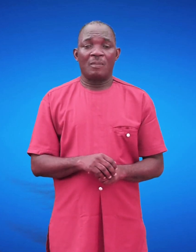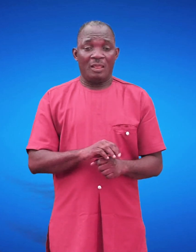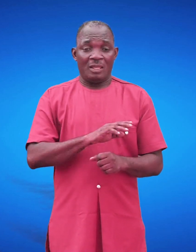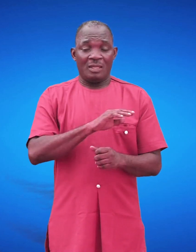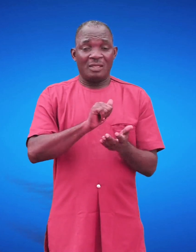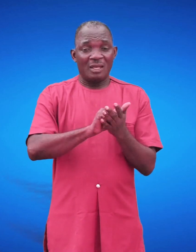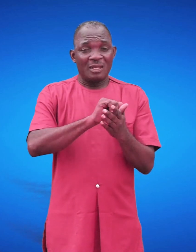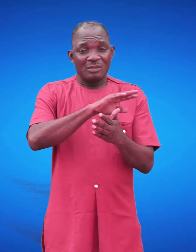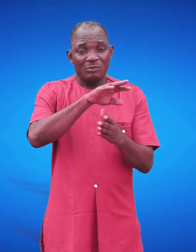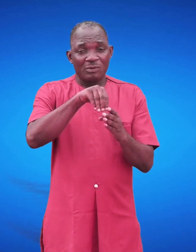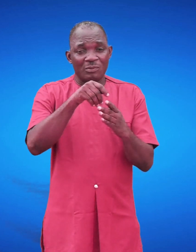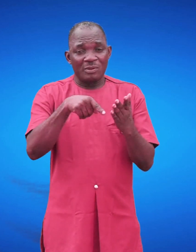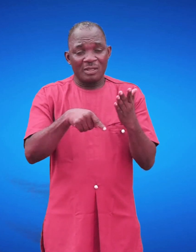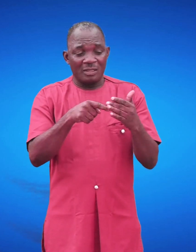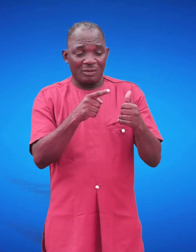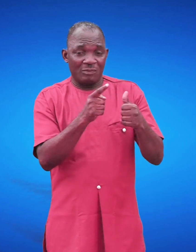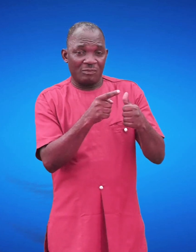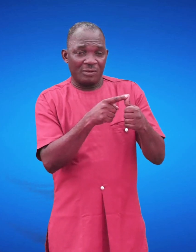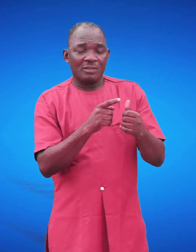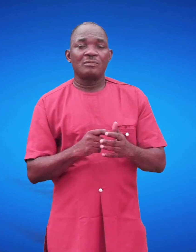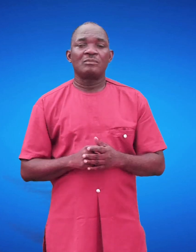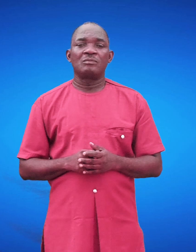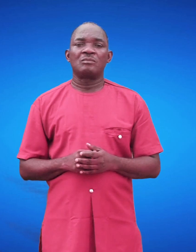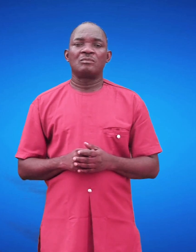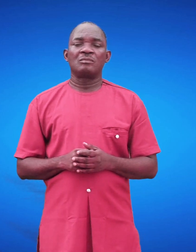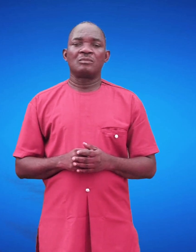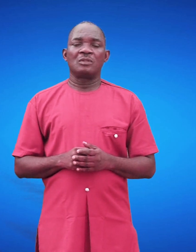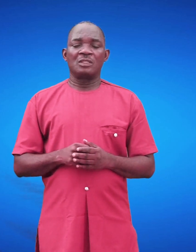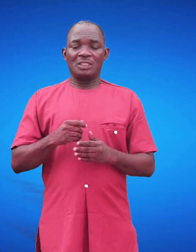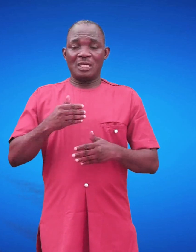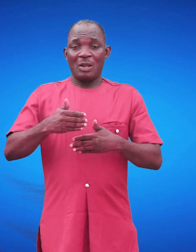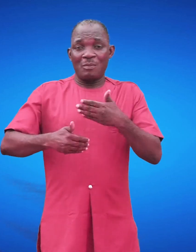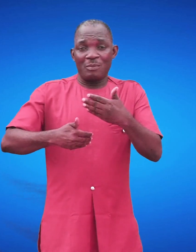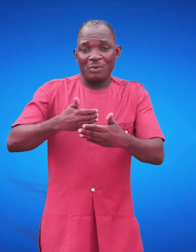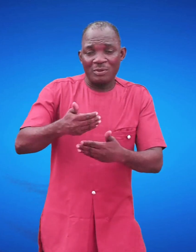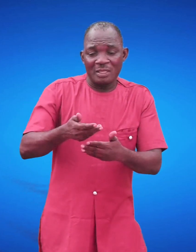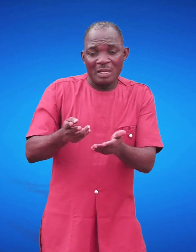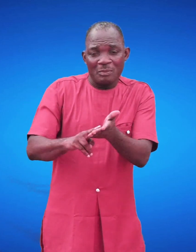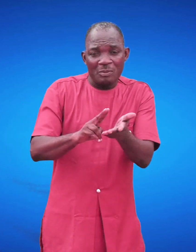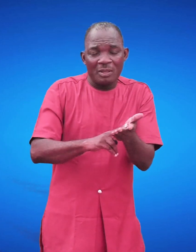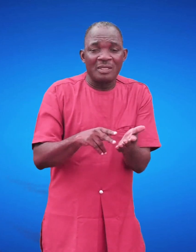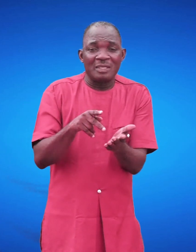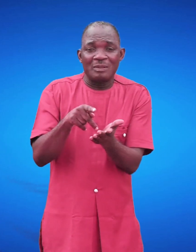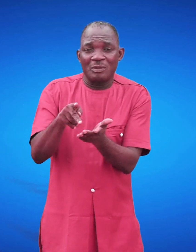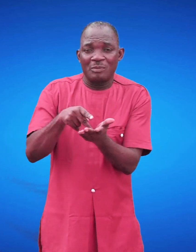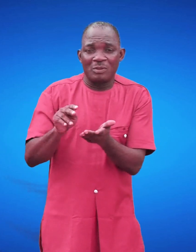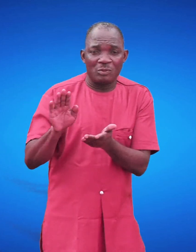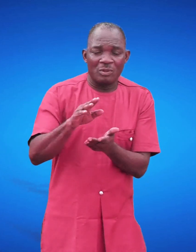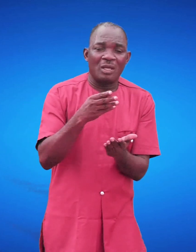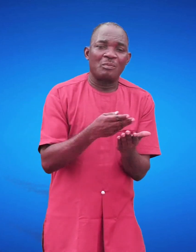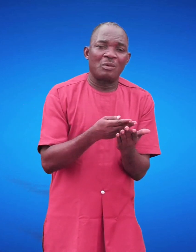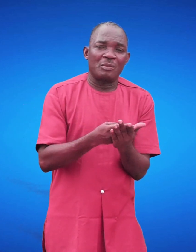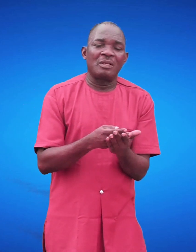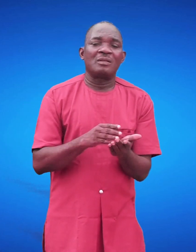includes 1. Processing and paying your cash grants on